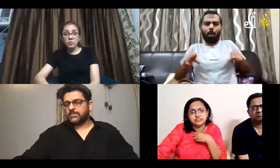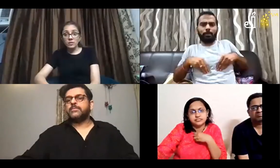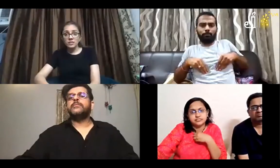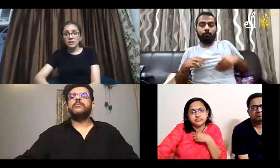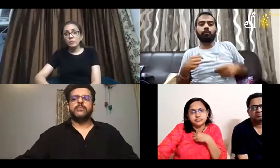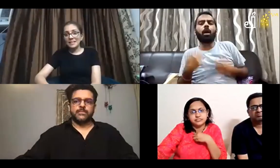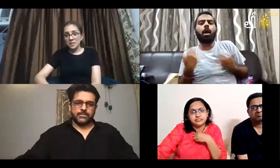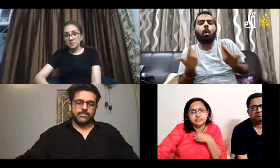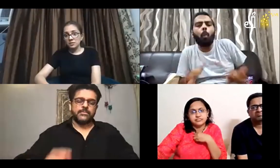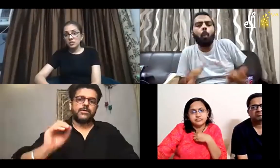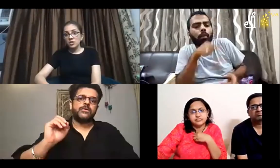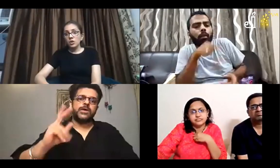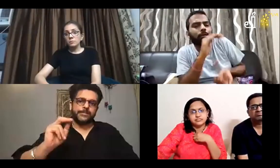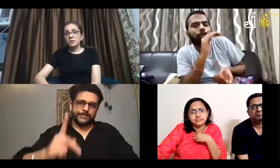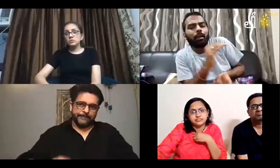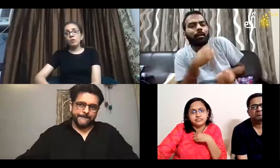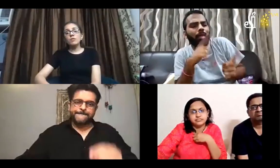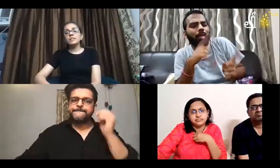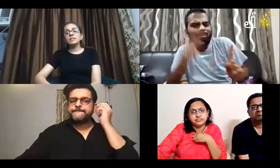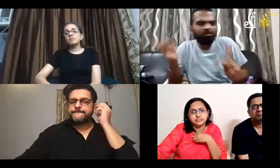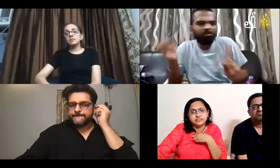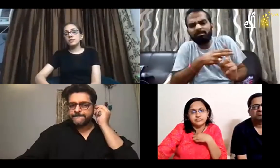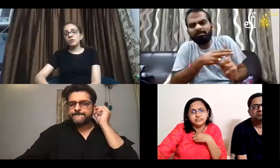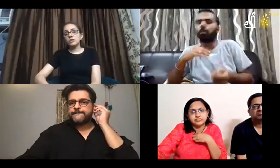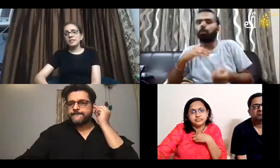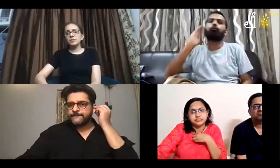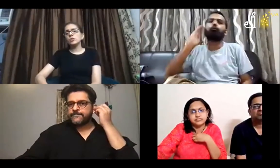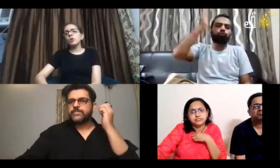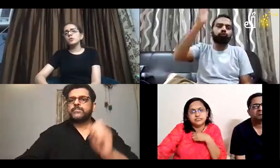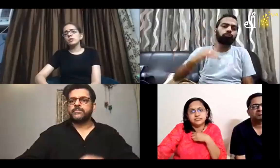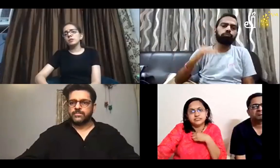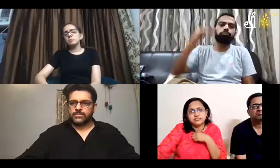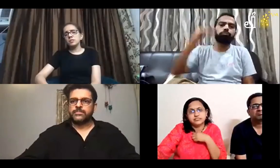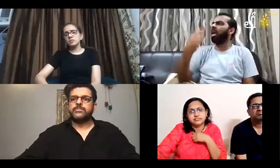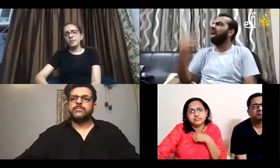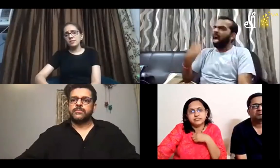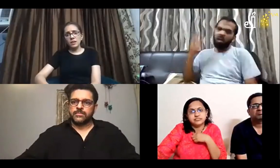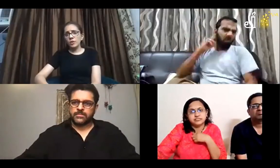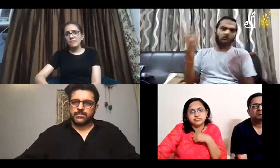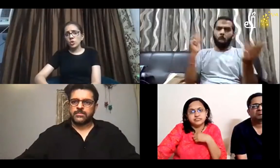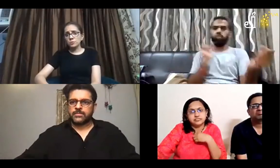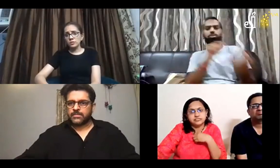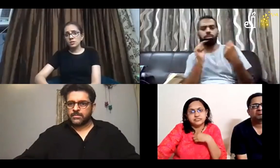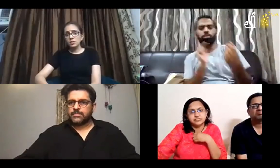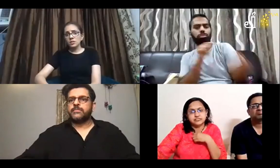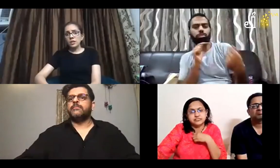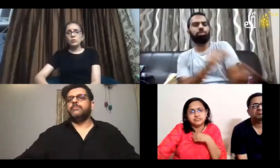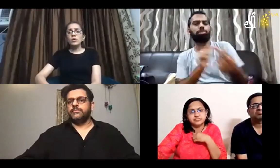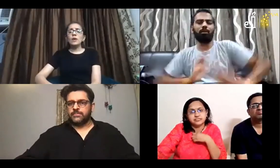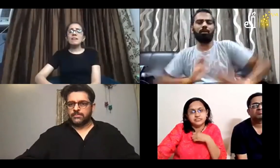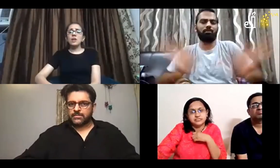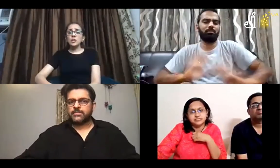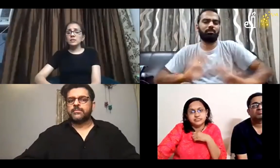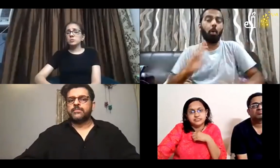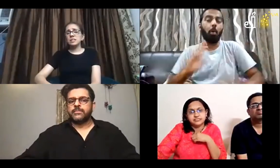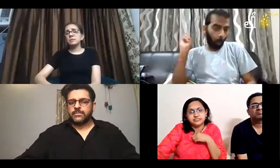yes, I want it, I will accept it, because we've already given, we don't want to give him not have an option. I don't want to